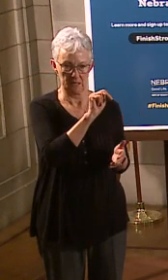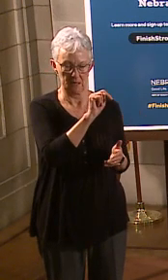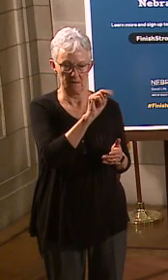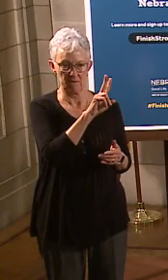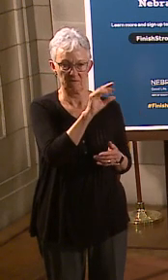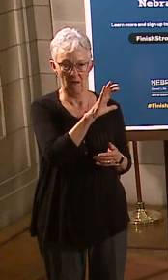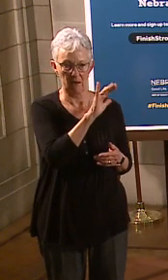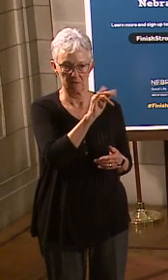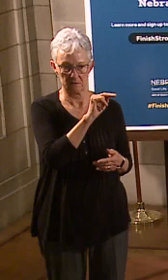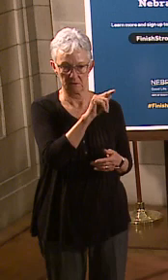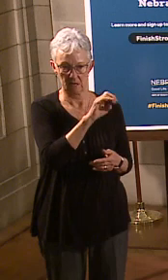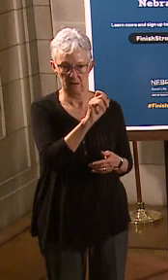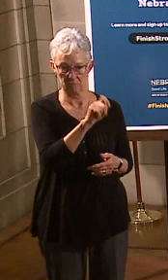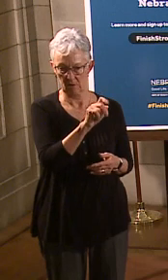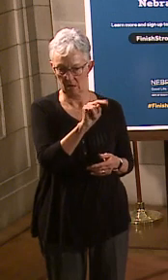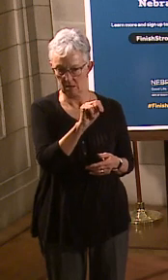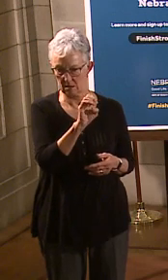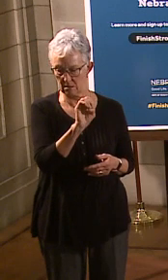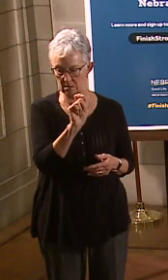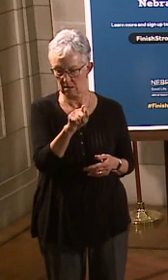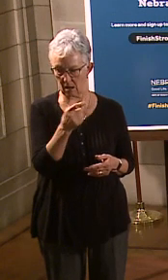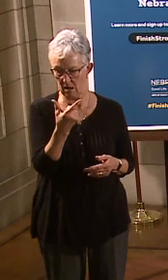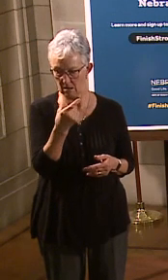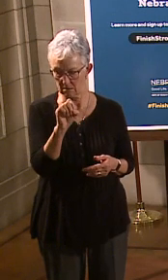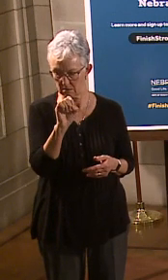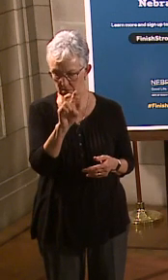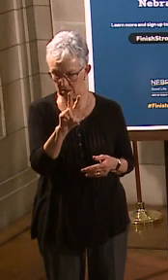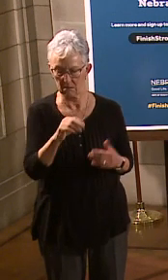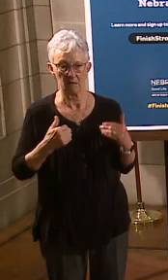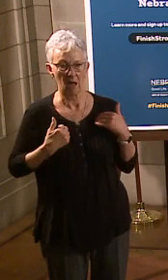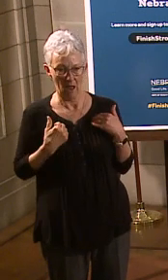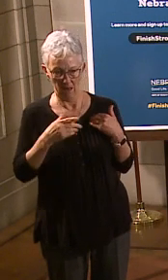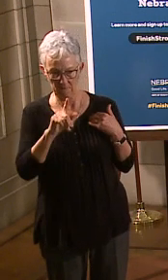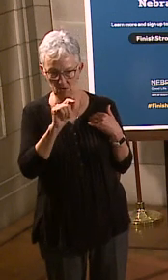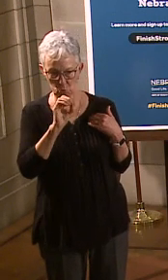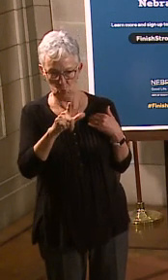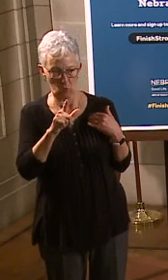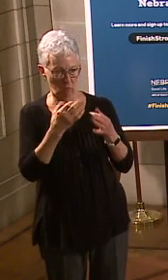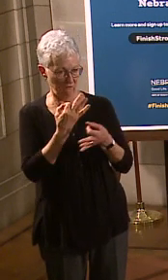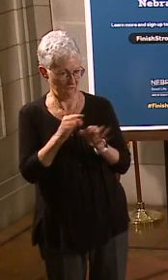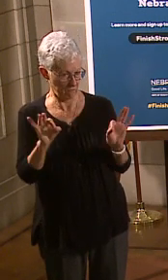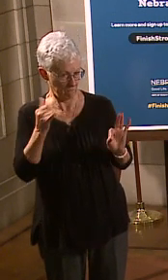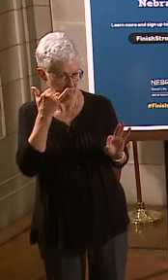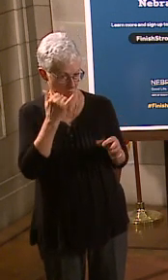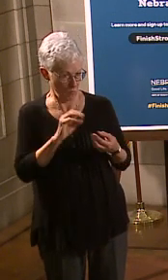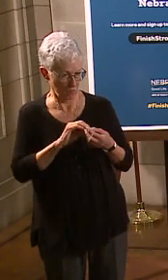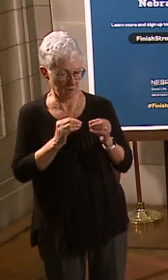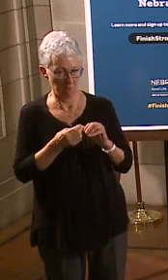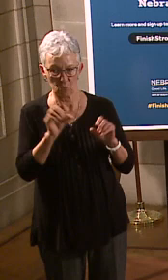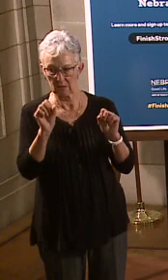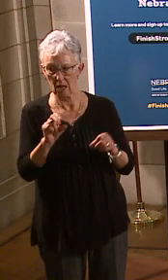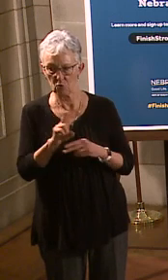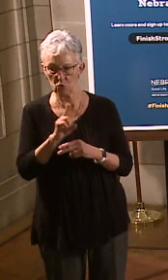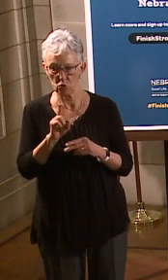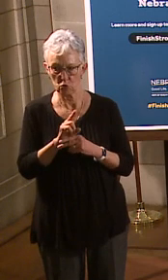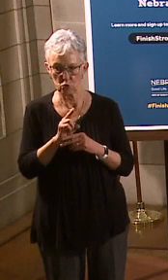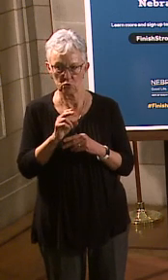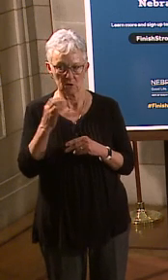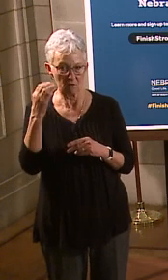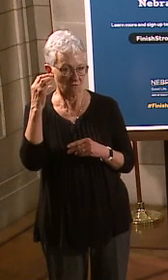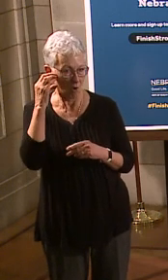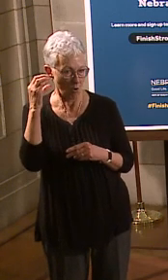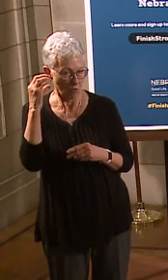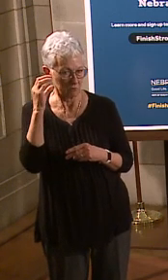1-833-998-2275 toll free. If you need help, if you don't have a computer, if you don't have a smartphone, You can get help that way, but we want people to get vaccinated. We're going